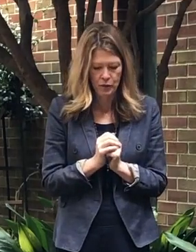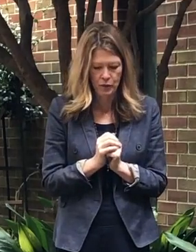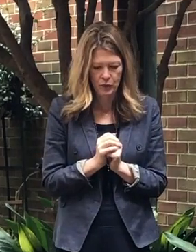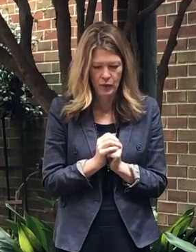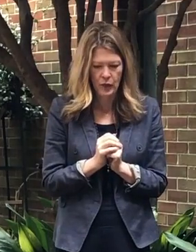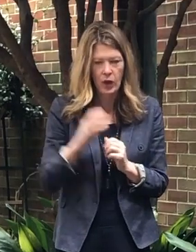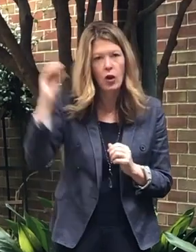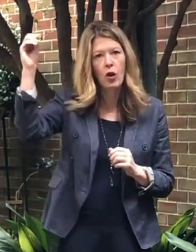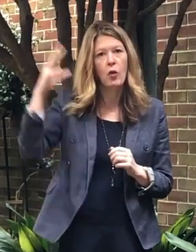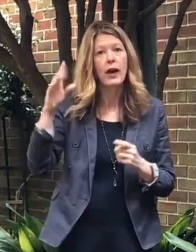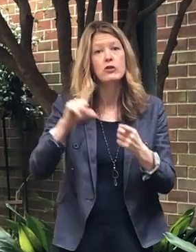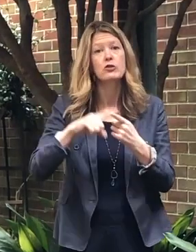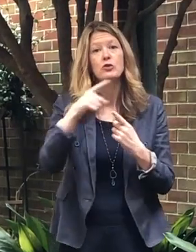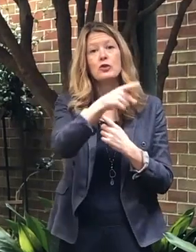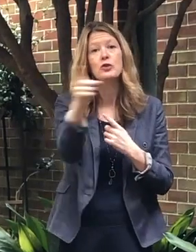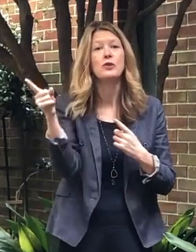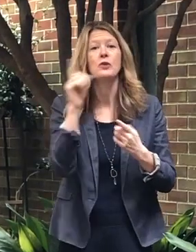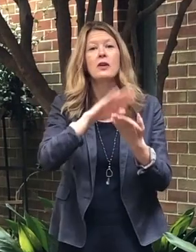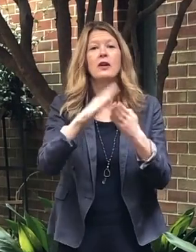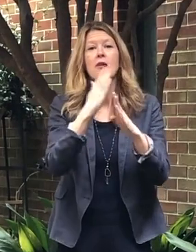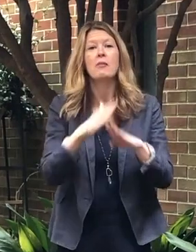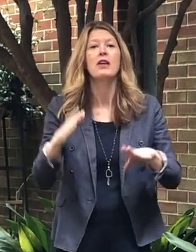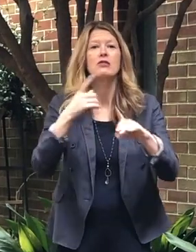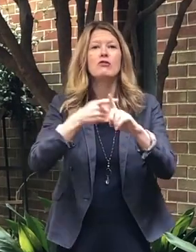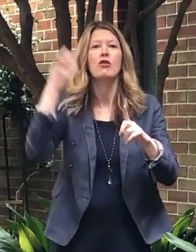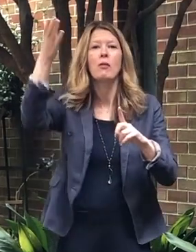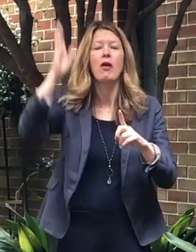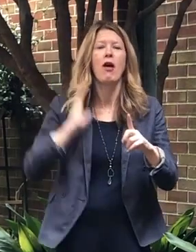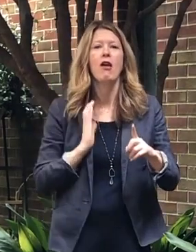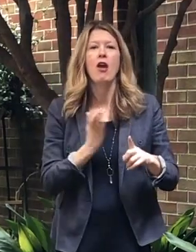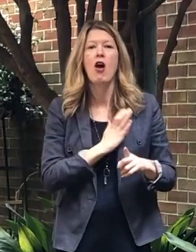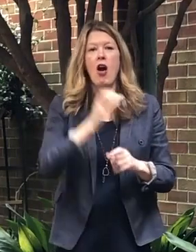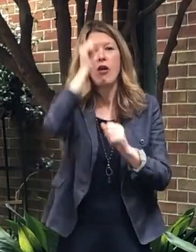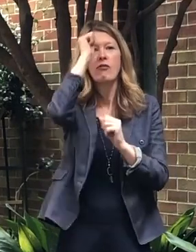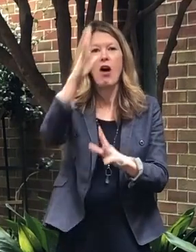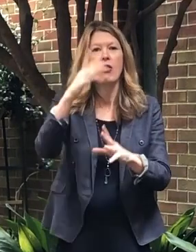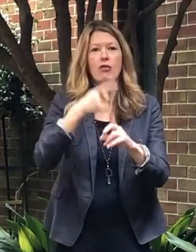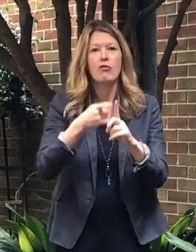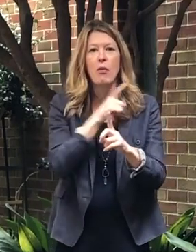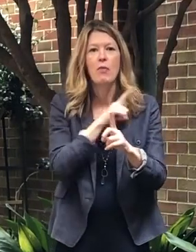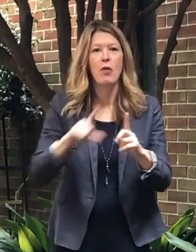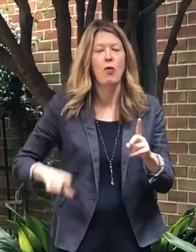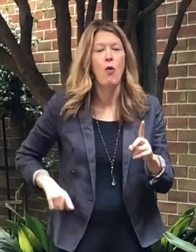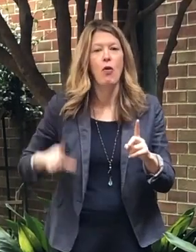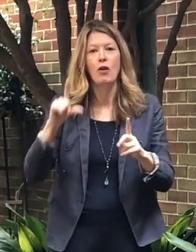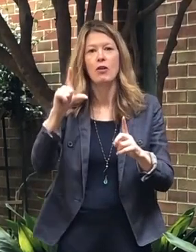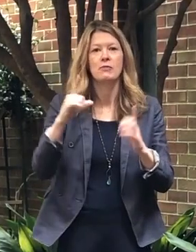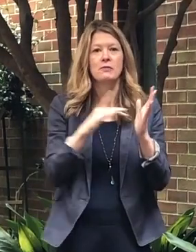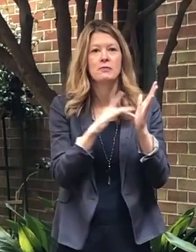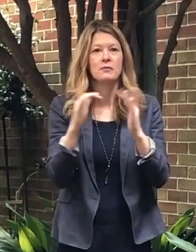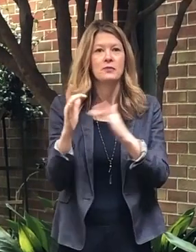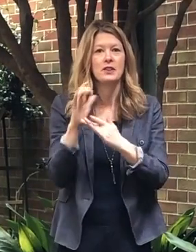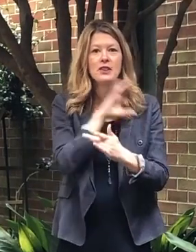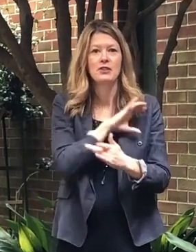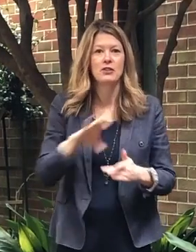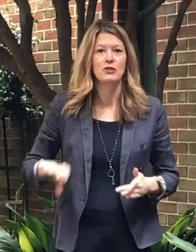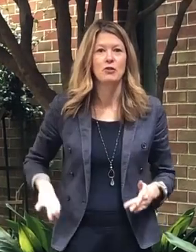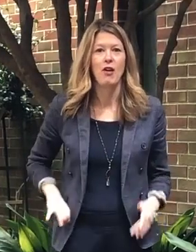Grace to you and peace from God our Father and from the Lord Jesus Christ.